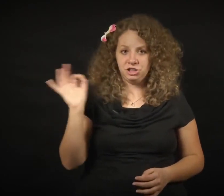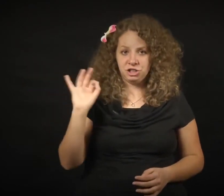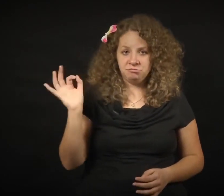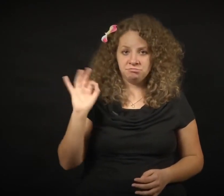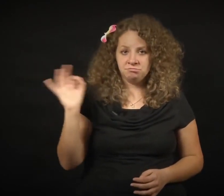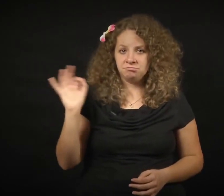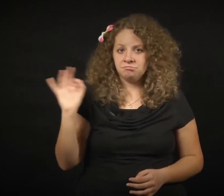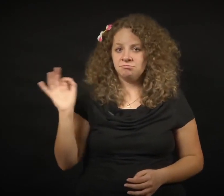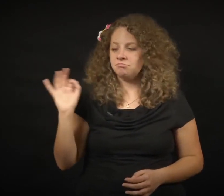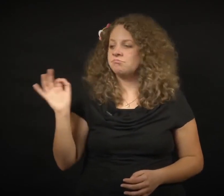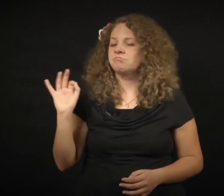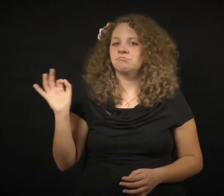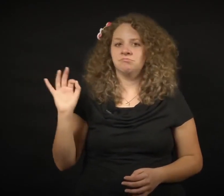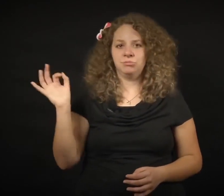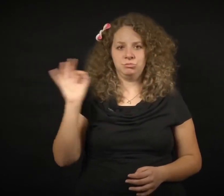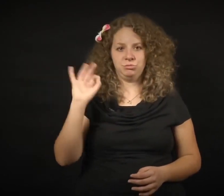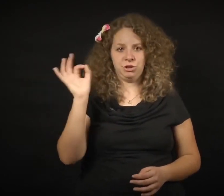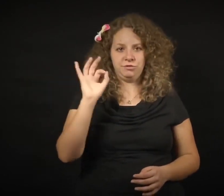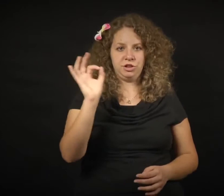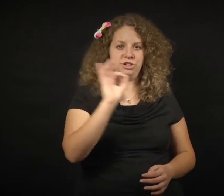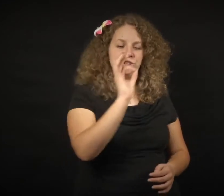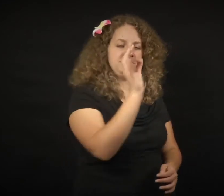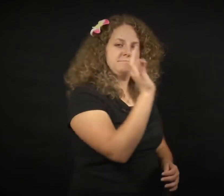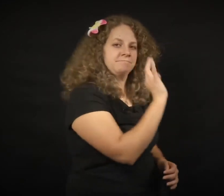Furniture, your furniture.